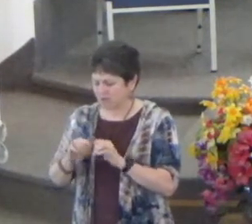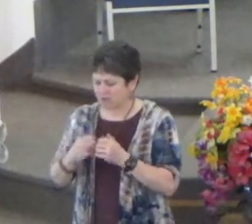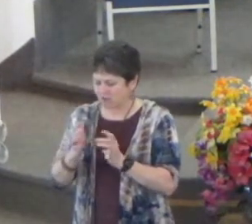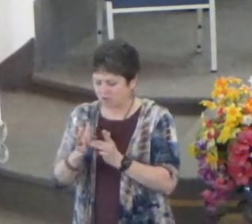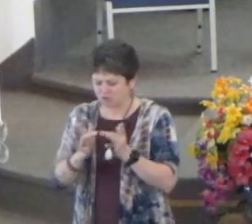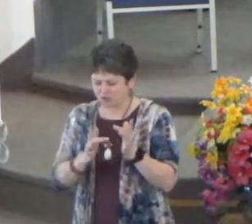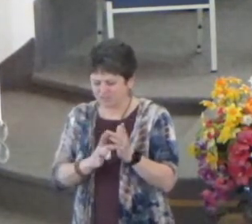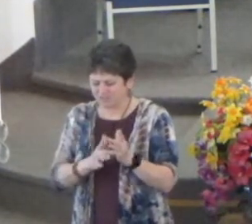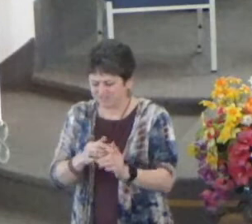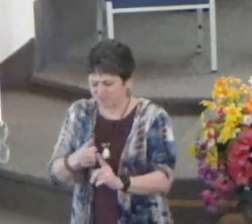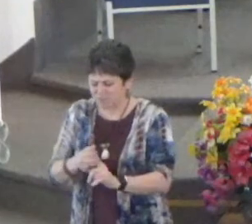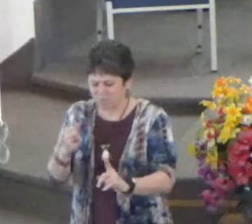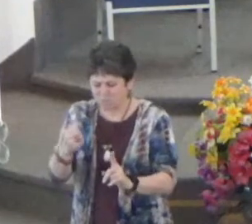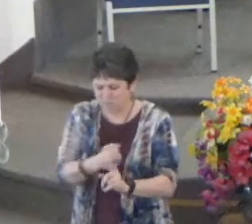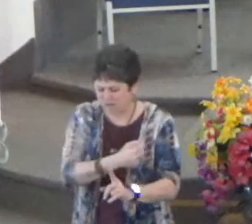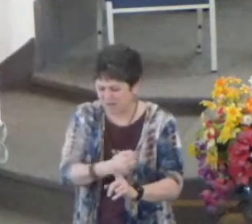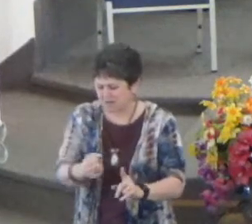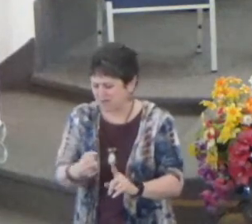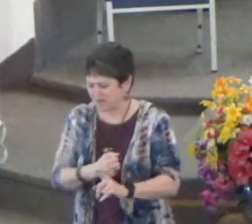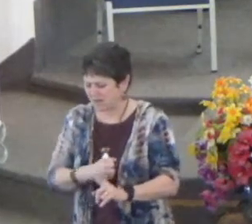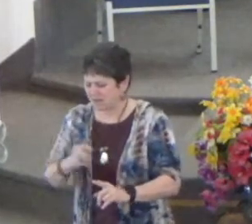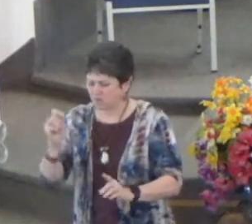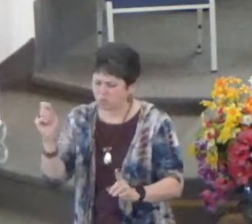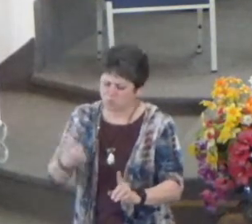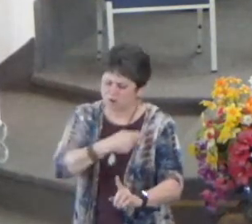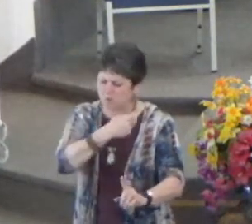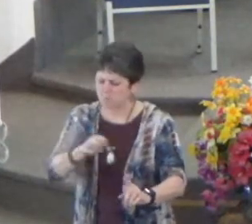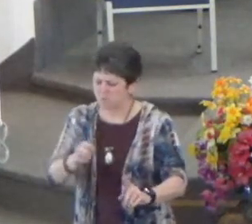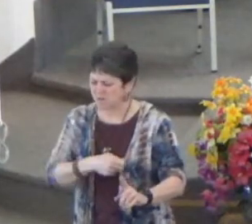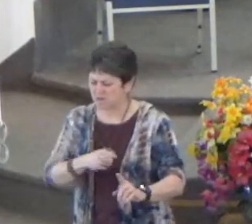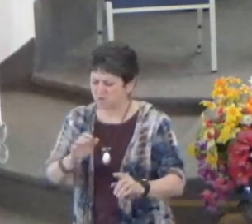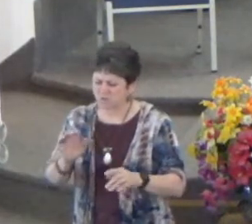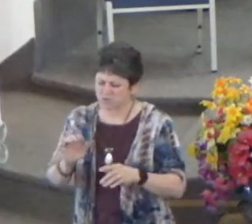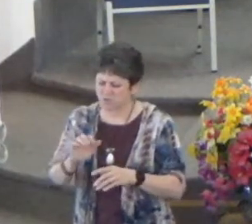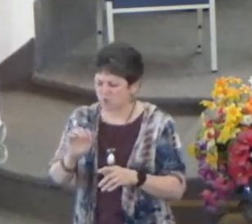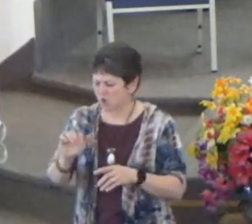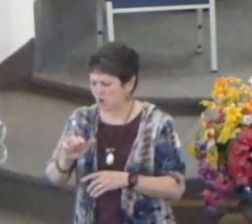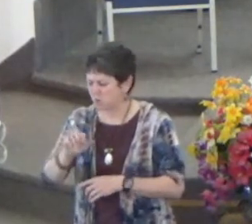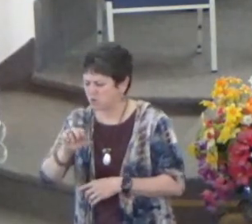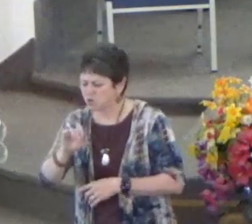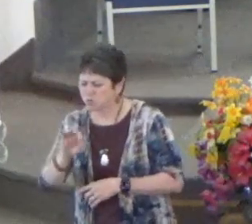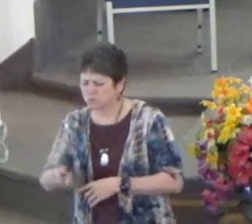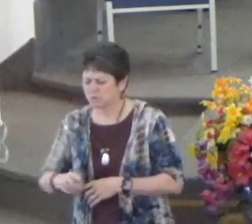was beaten and scourged, how he was abused, Father,